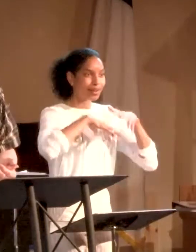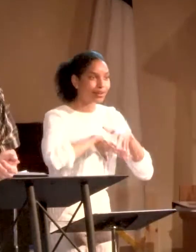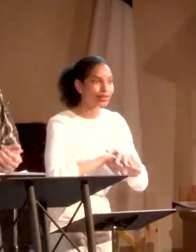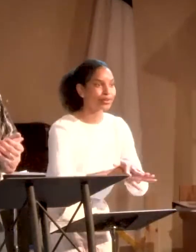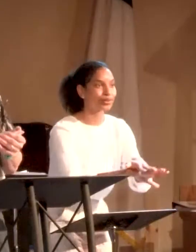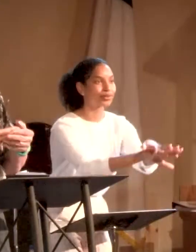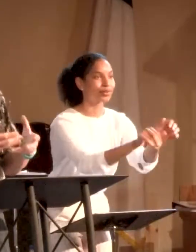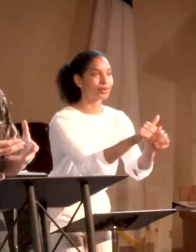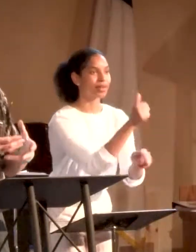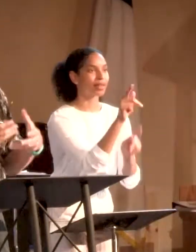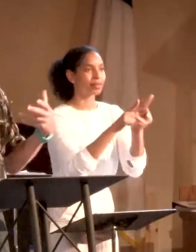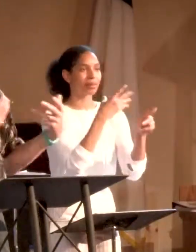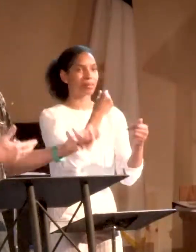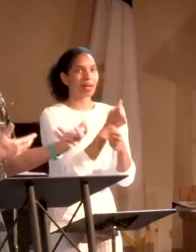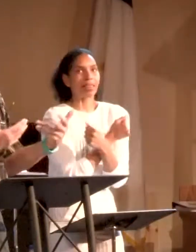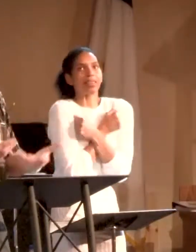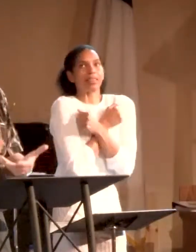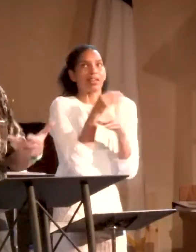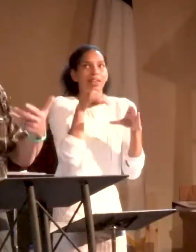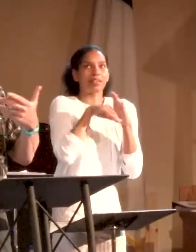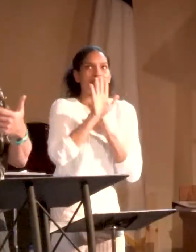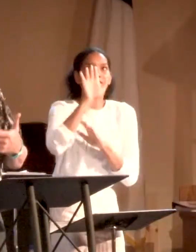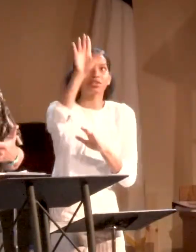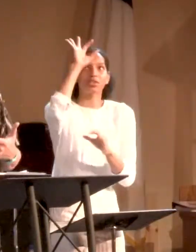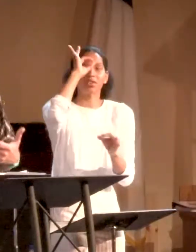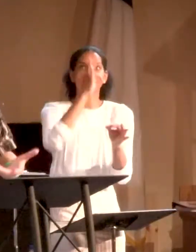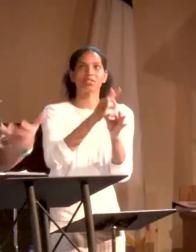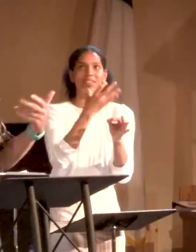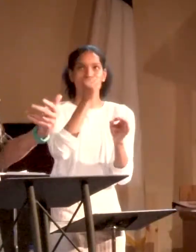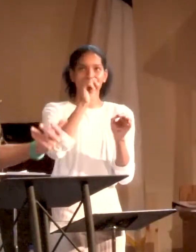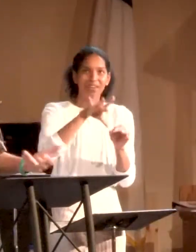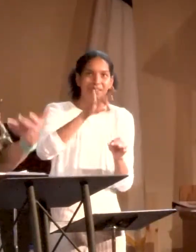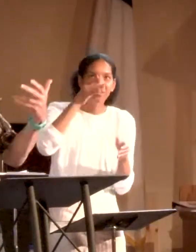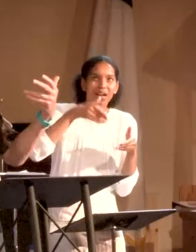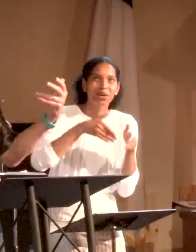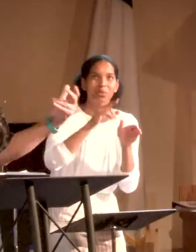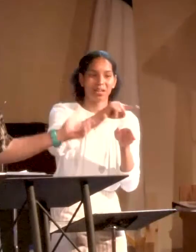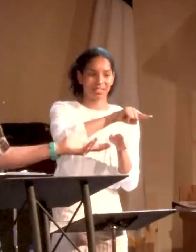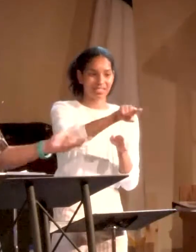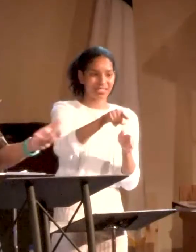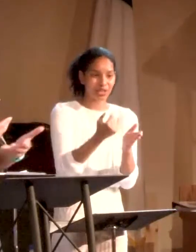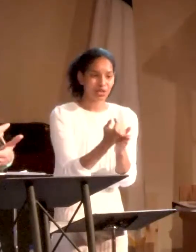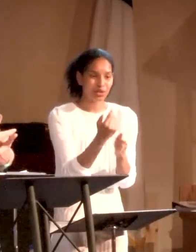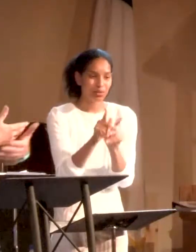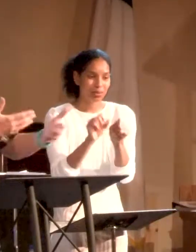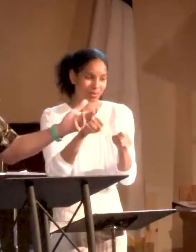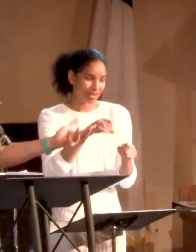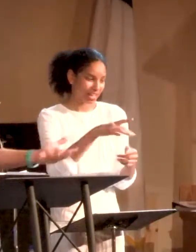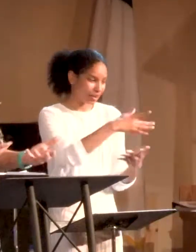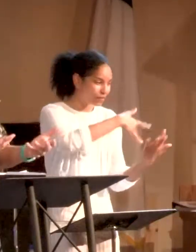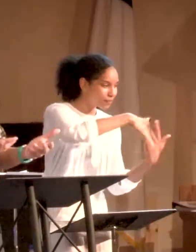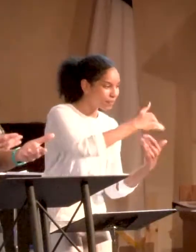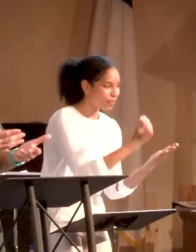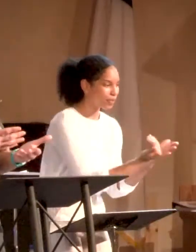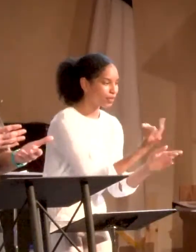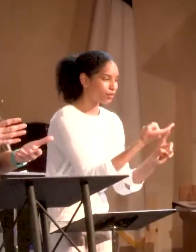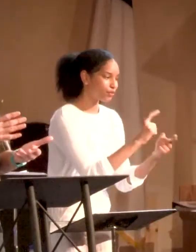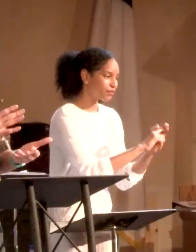the faith, and then finds ways that they can work and serve and make friends and become a